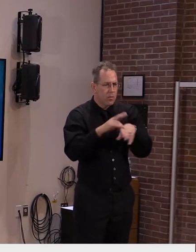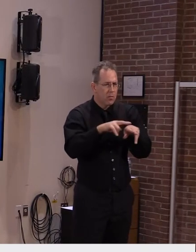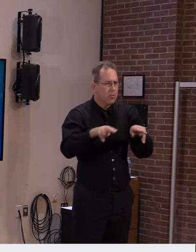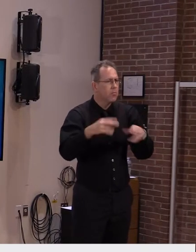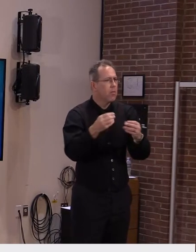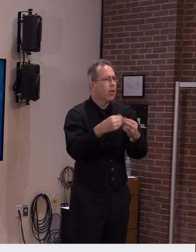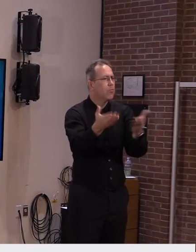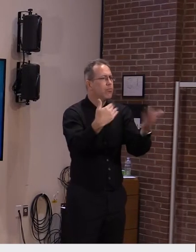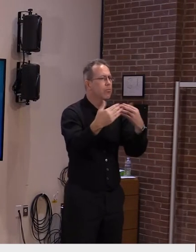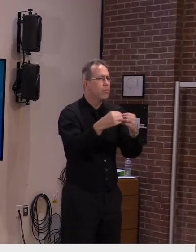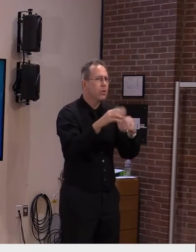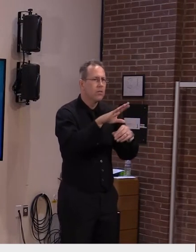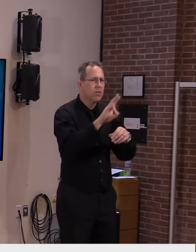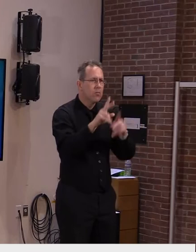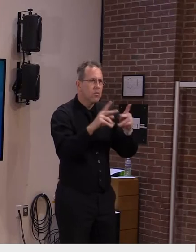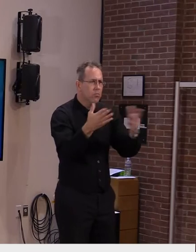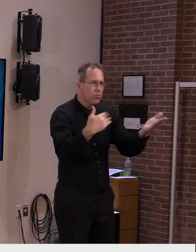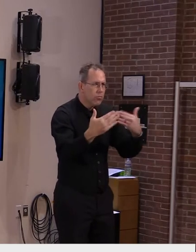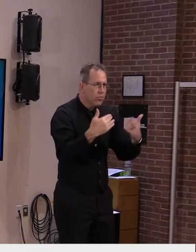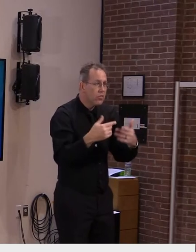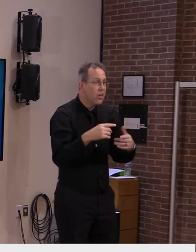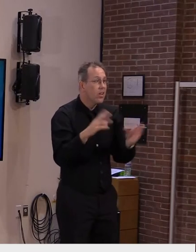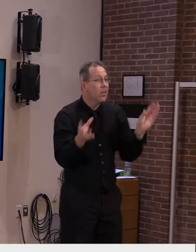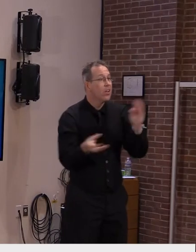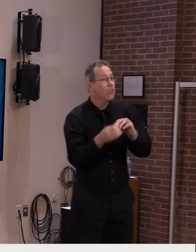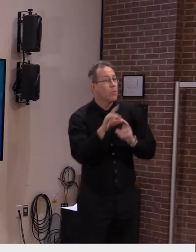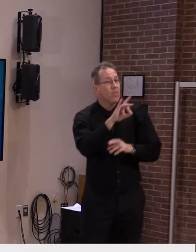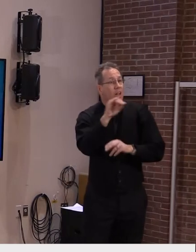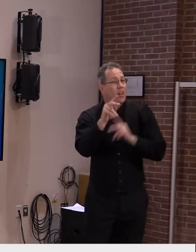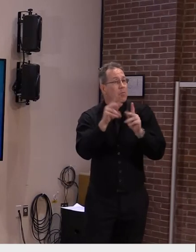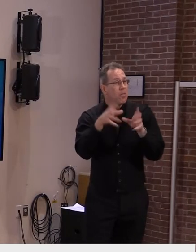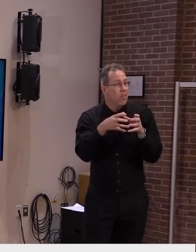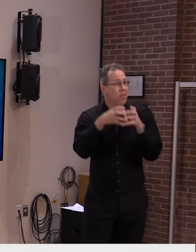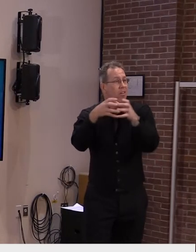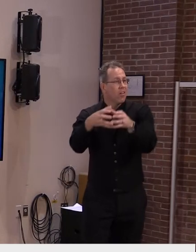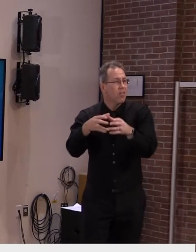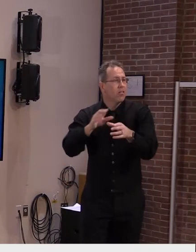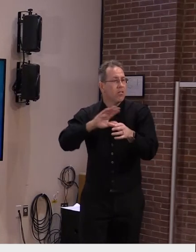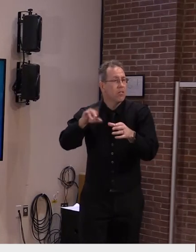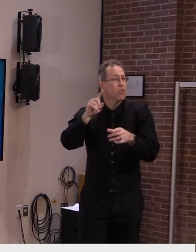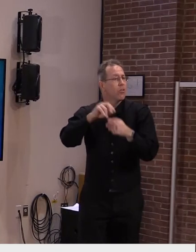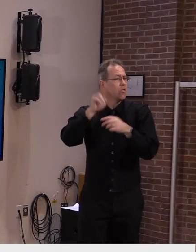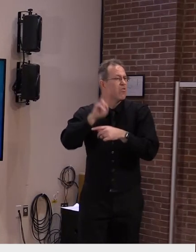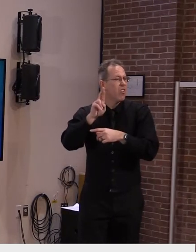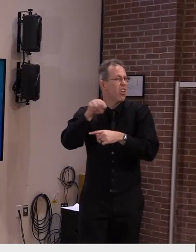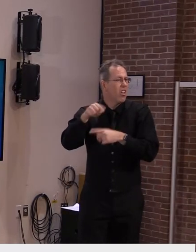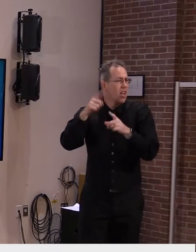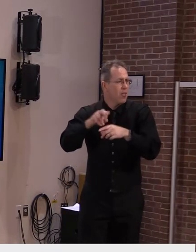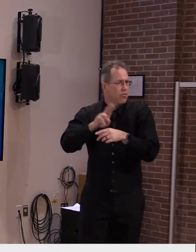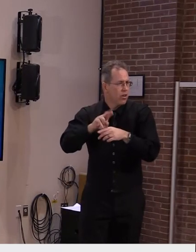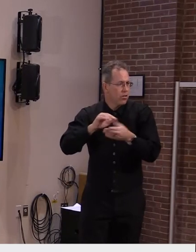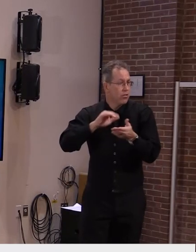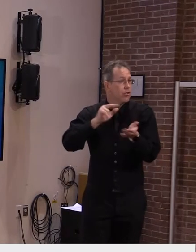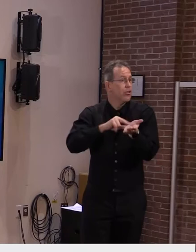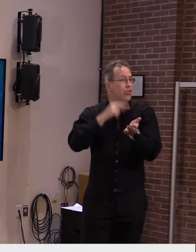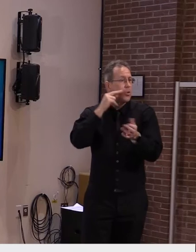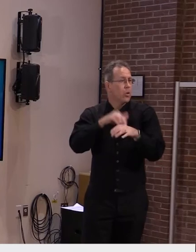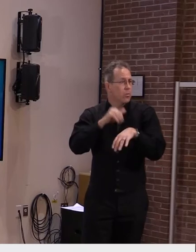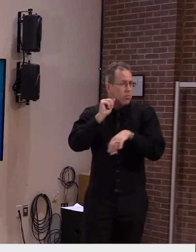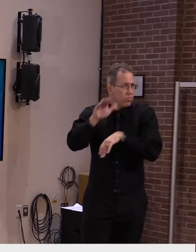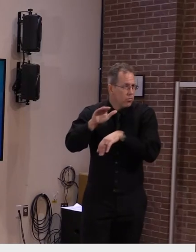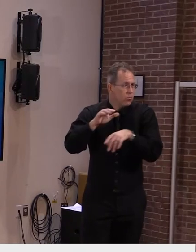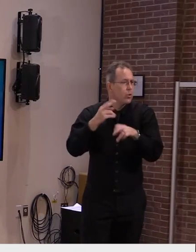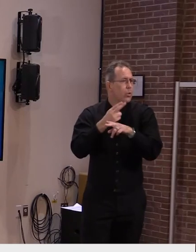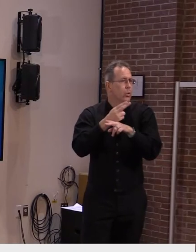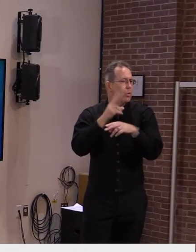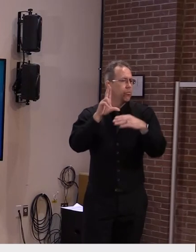80 tranche, there was a Rutland facility that we used in terms of making sure